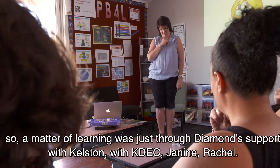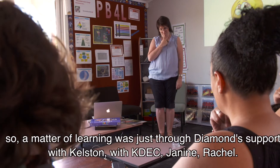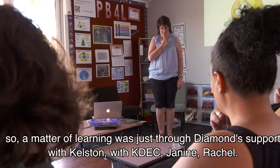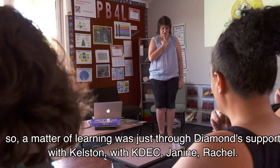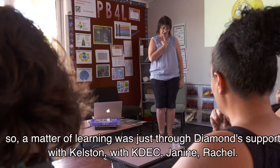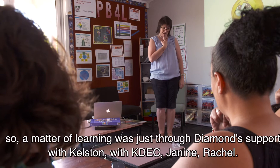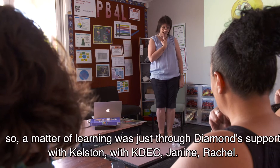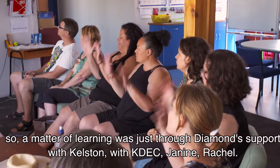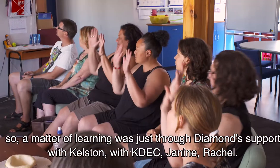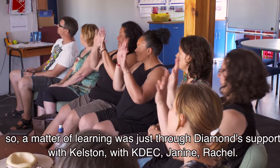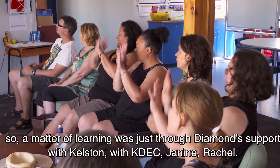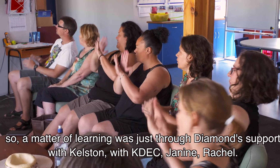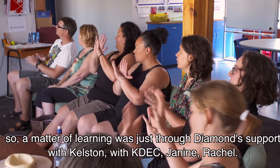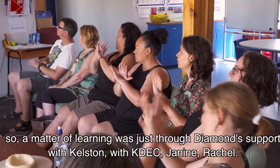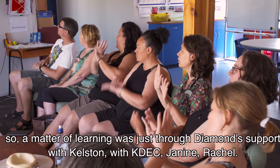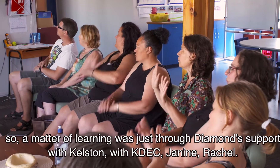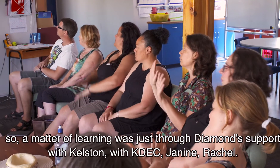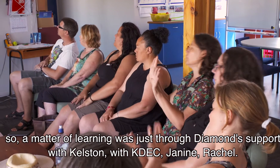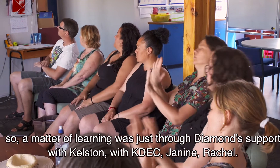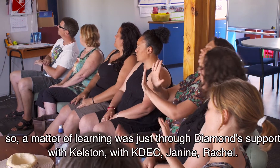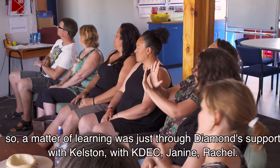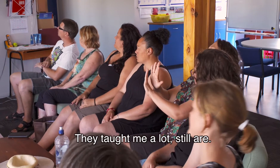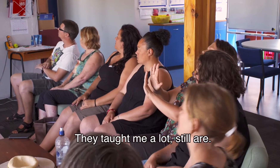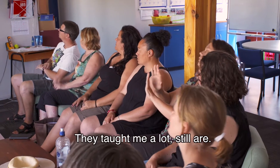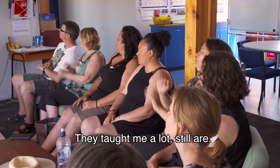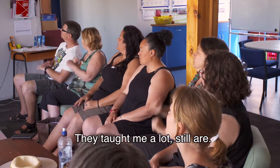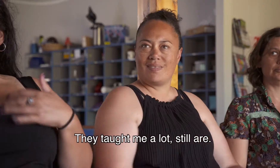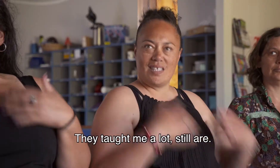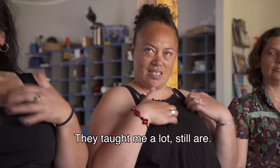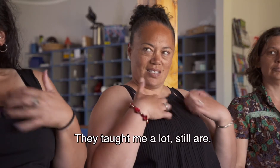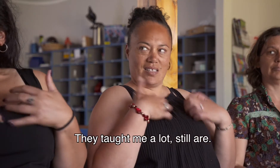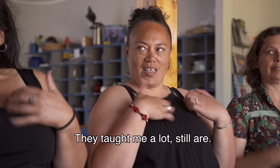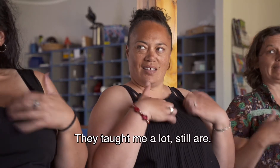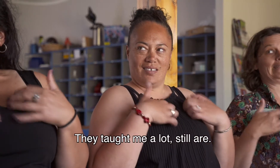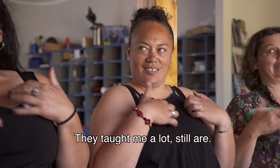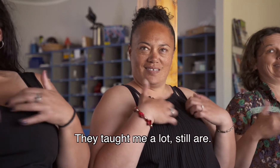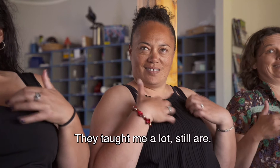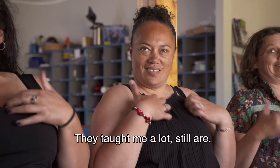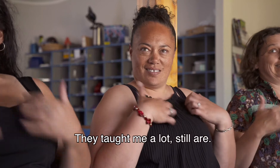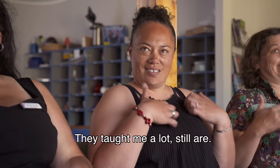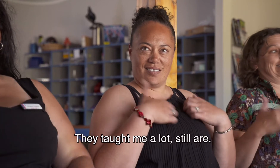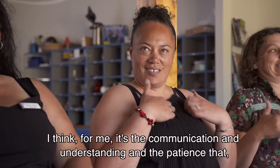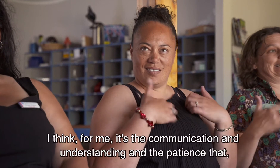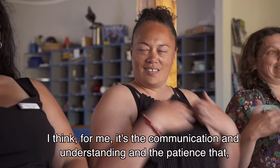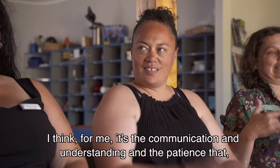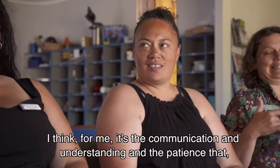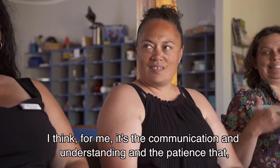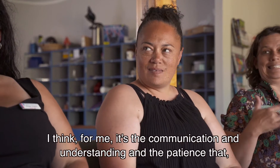Kelston, with Katie, Janine, Rachel. They taught me a lot, still are. I think for me it's